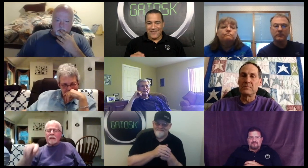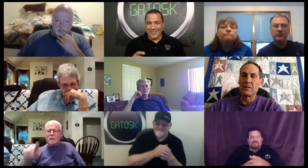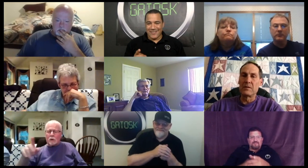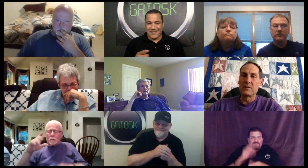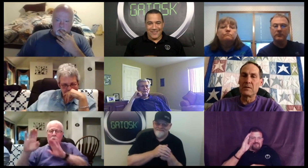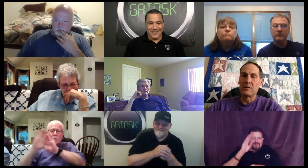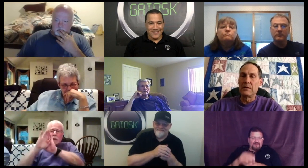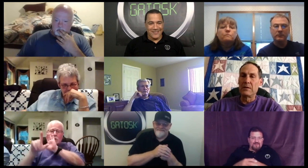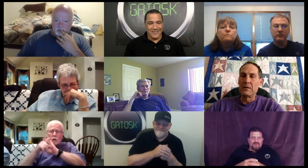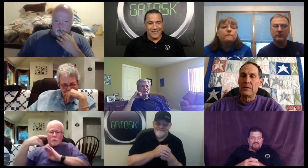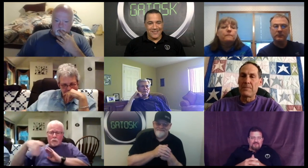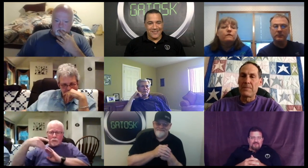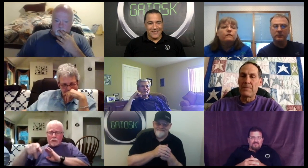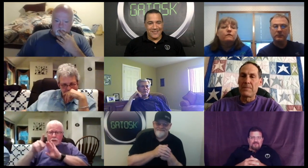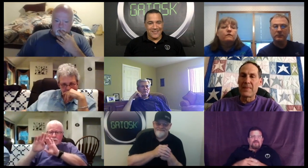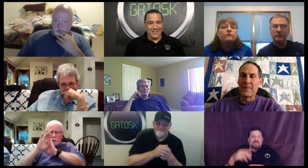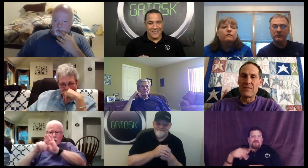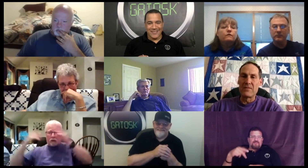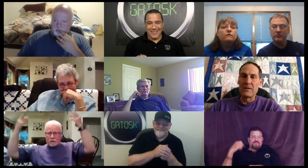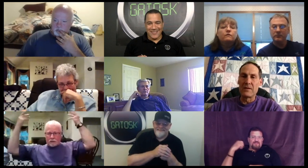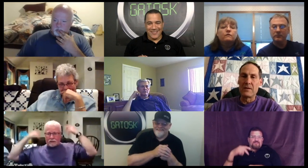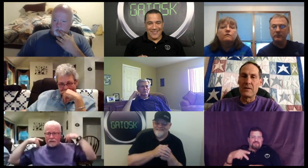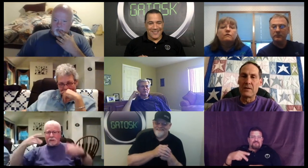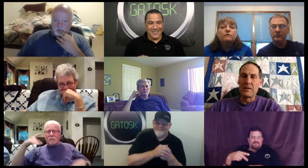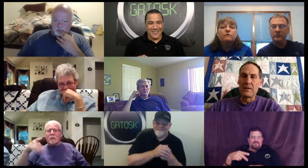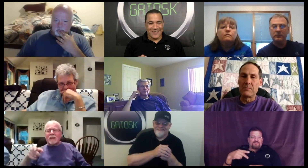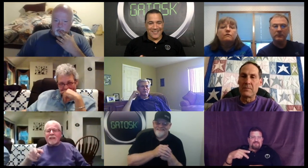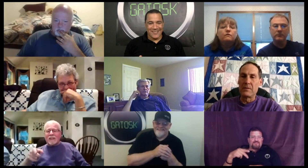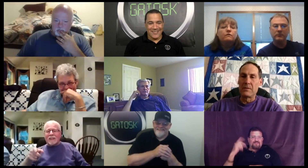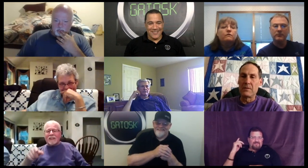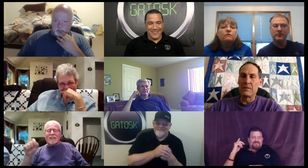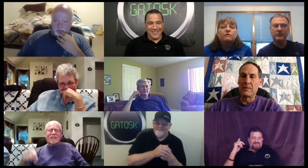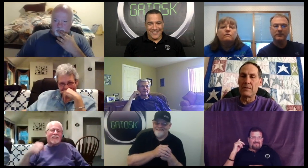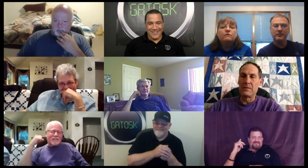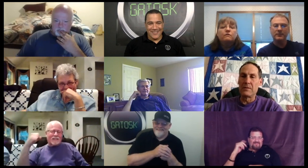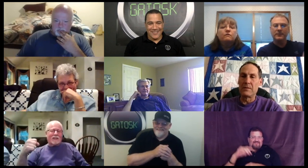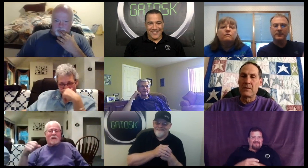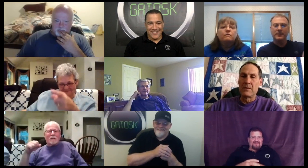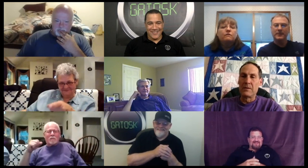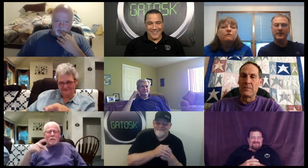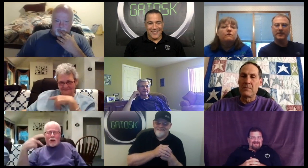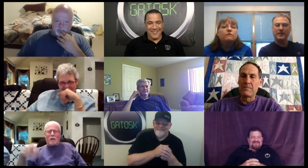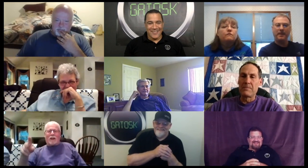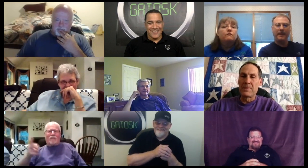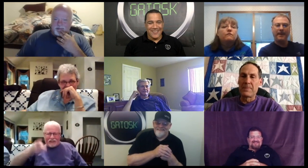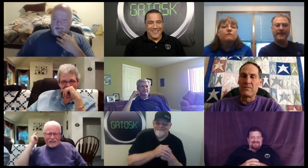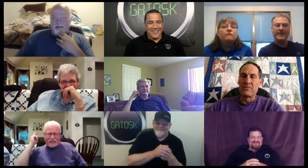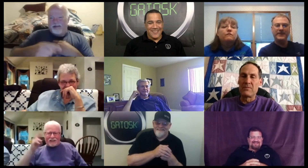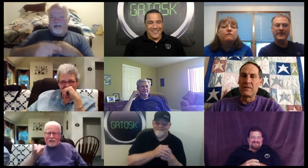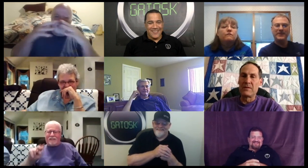Well, Kevin, that background is purple behind you. You have a purple background. Is that purple? Great. Yay,